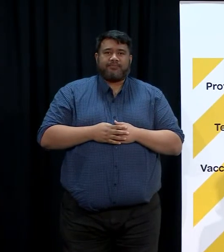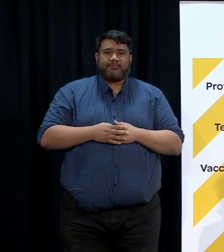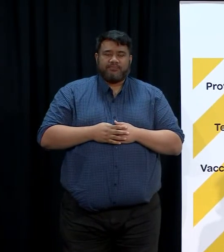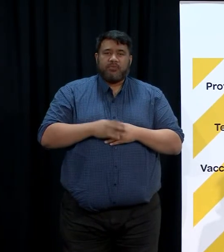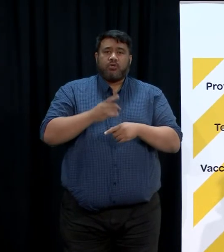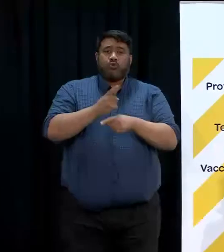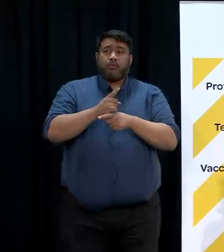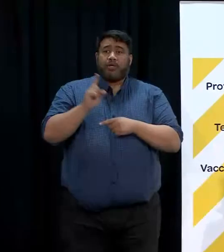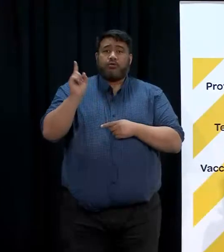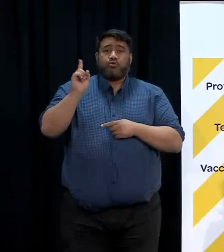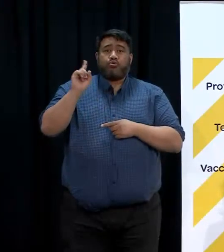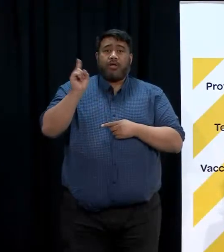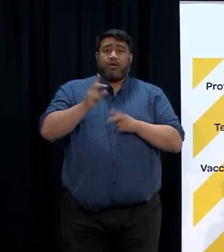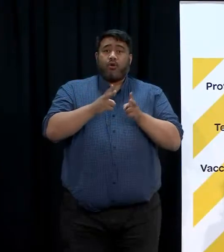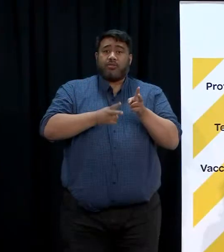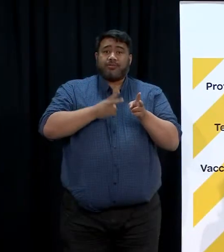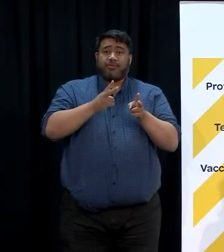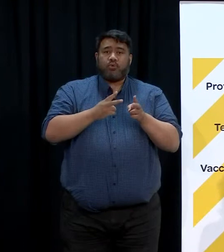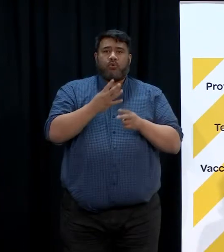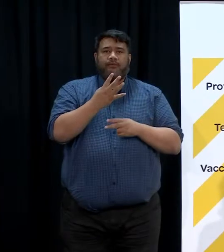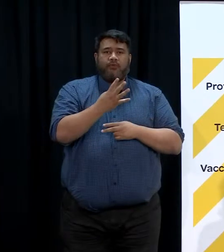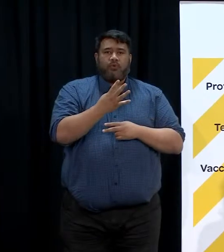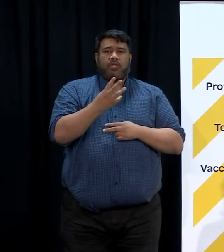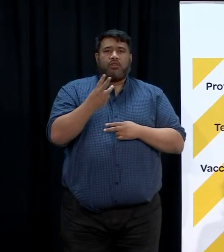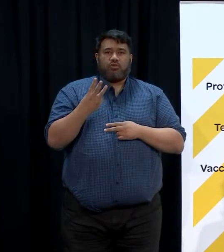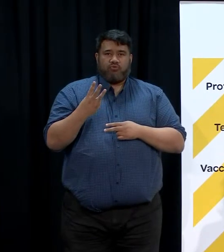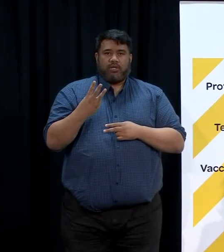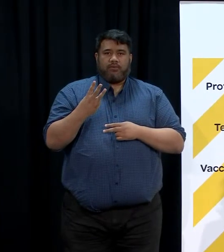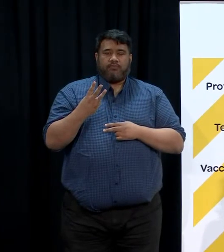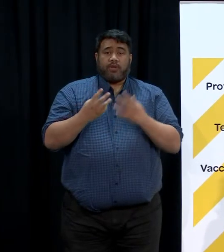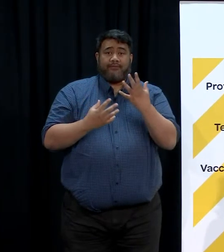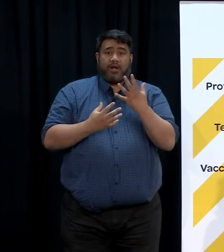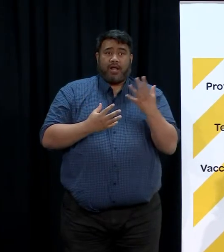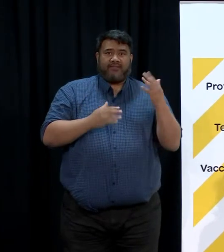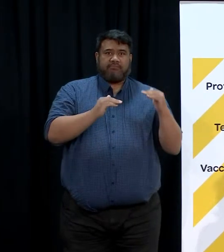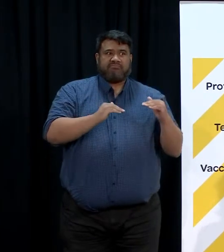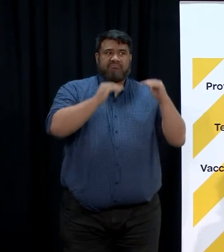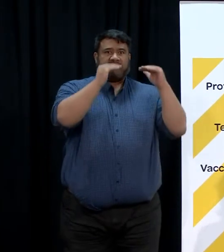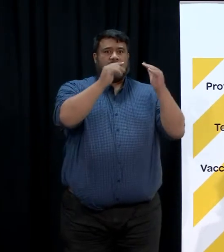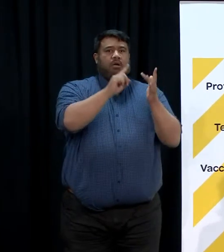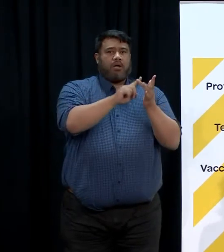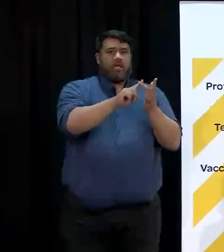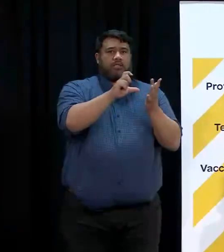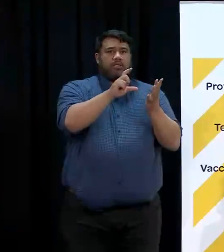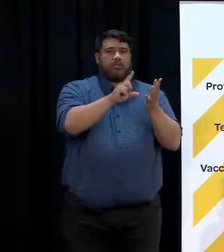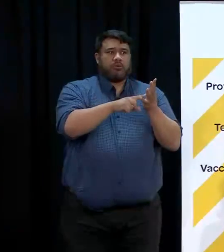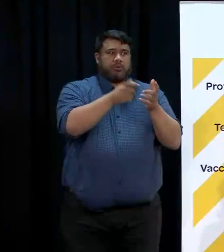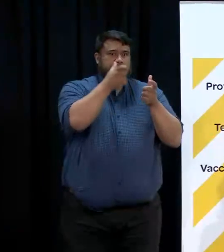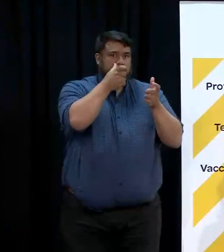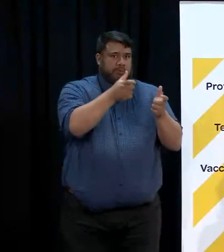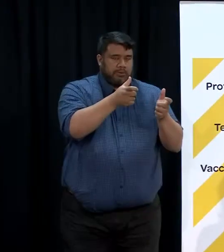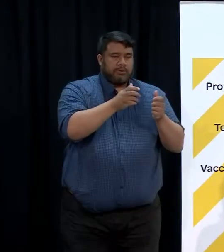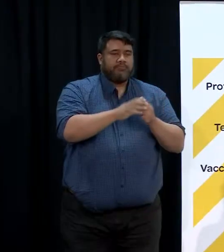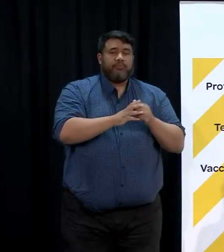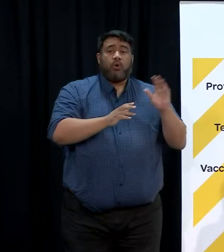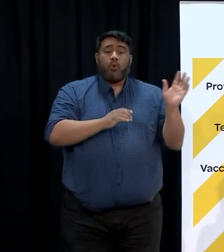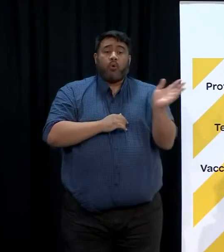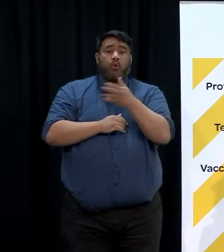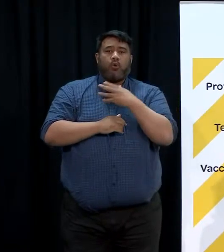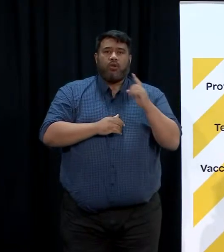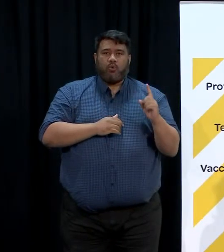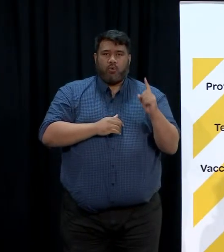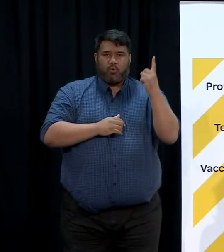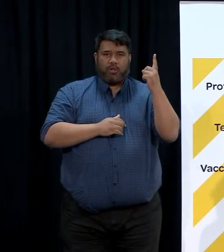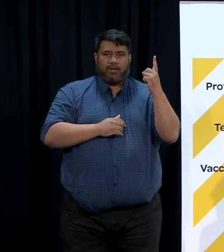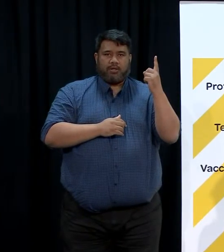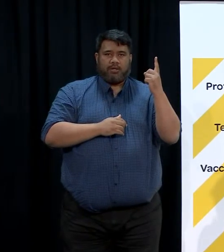there are 43 people in hospital, 5 are in ICU or high dependency units, and all are in Auckland except for 1